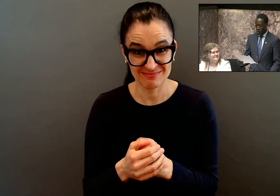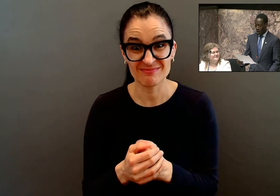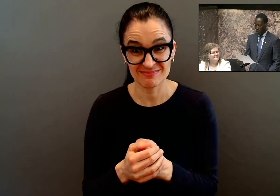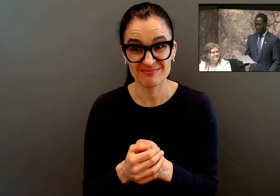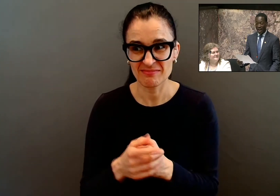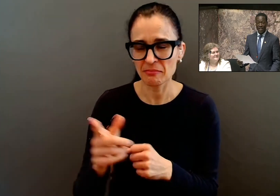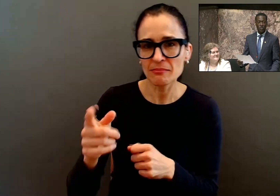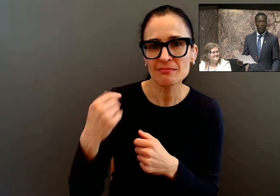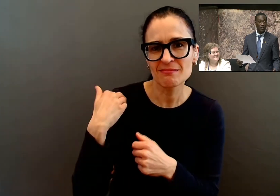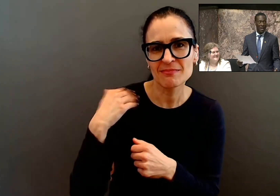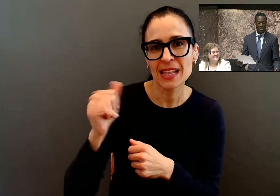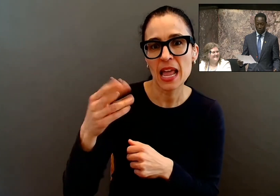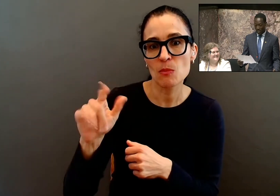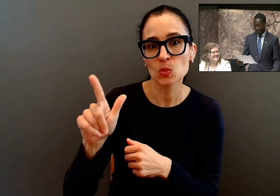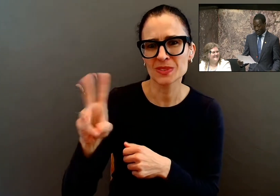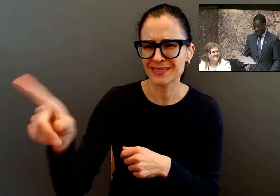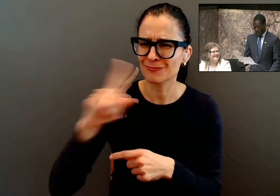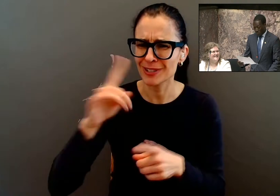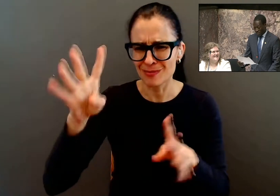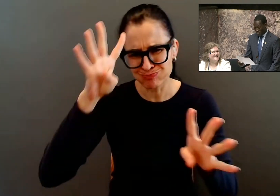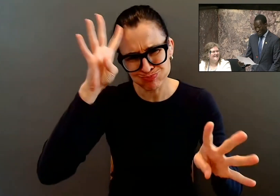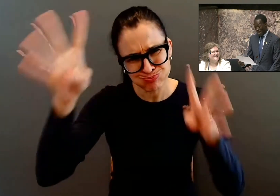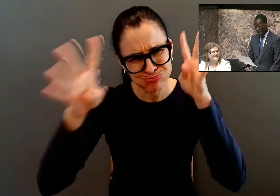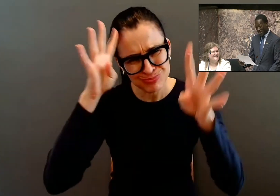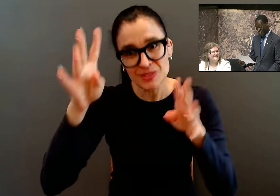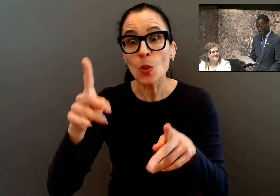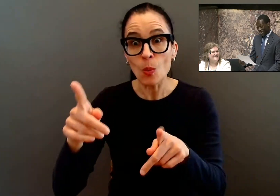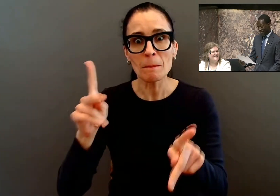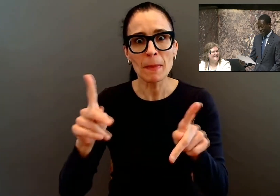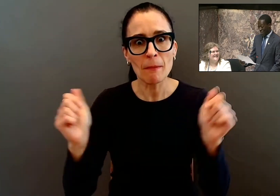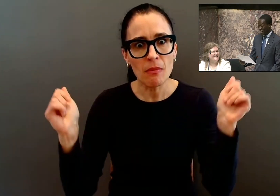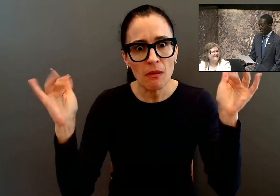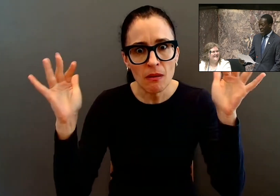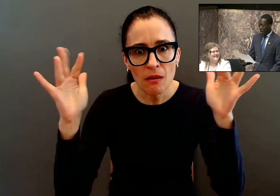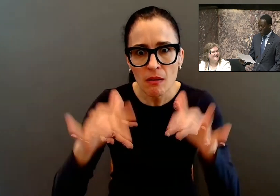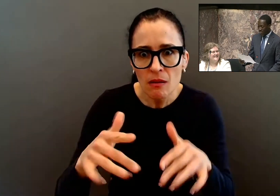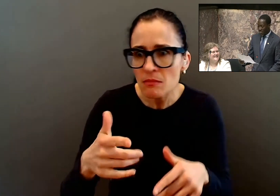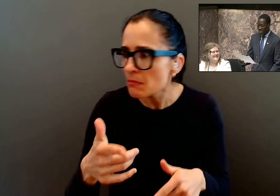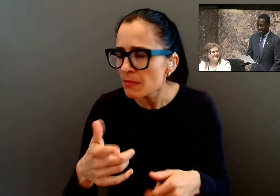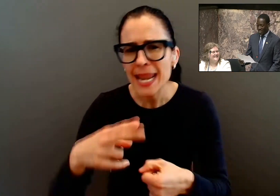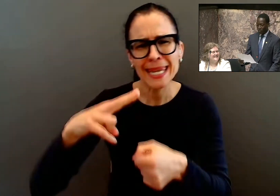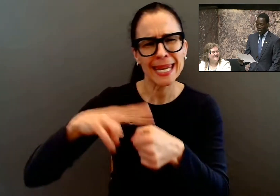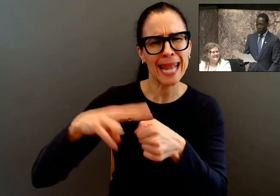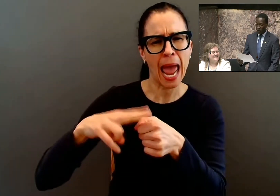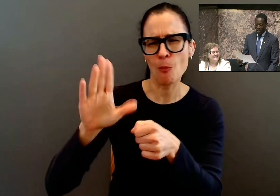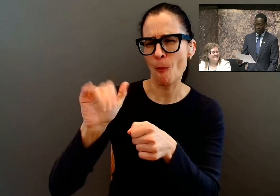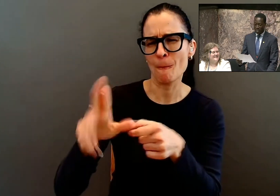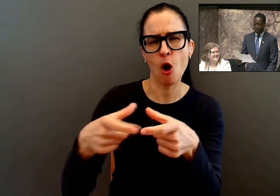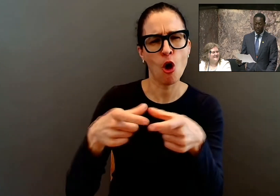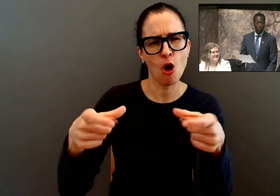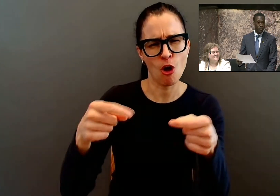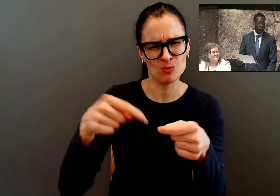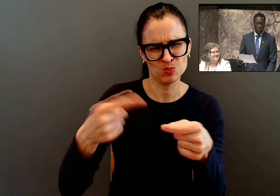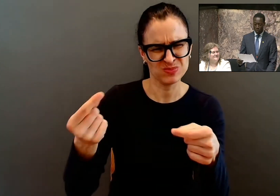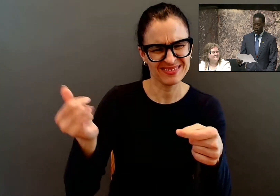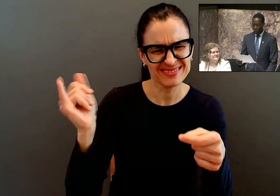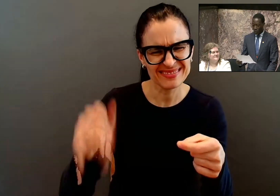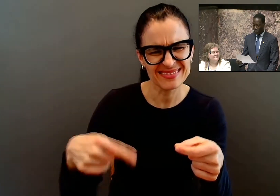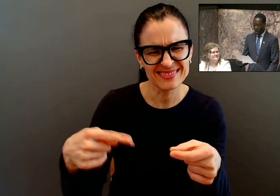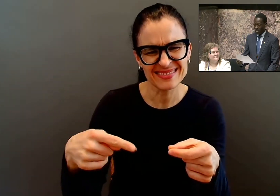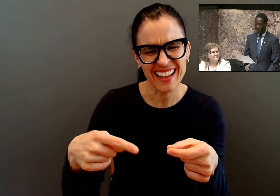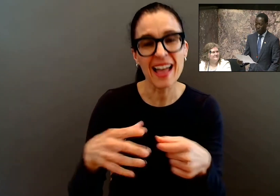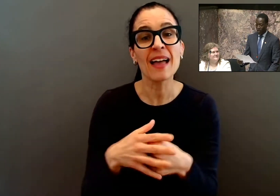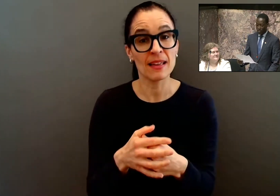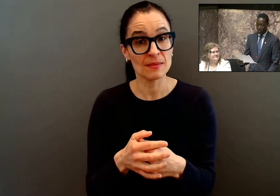Nanaimo bar and then asked where the menu was. But they didn't get that. But this influx provided a great boost to our